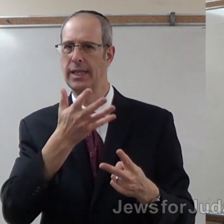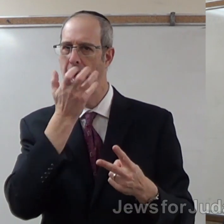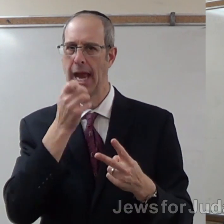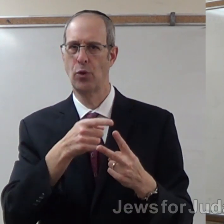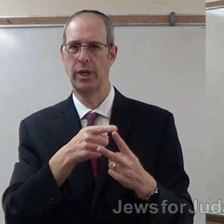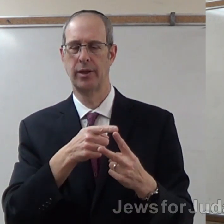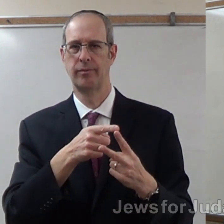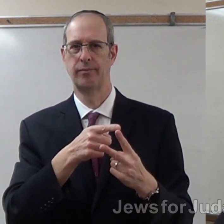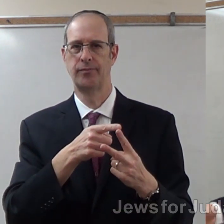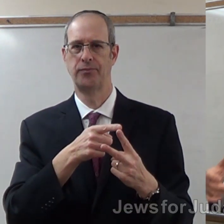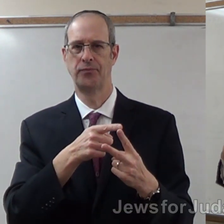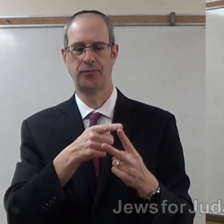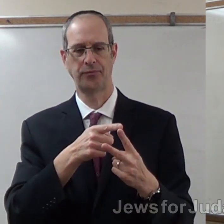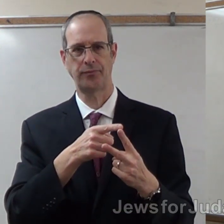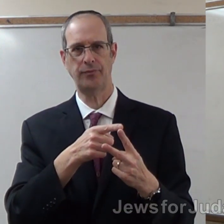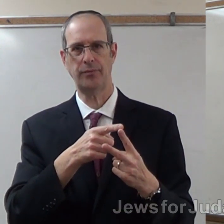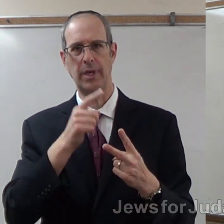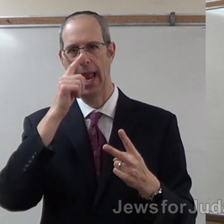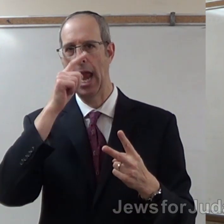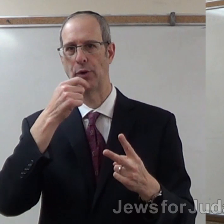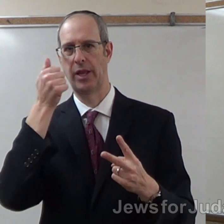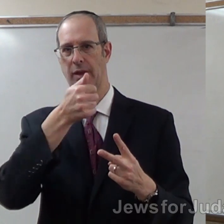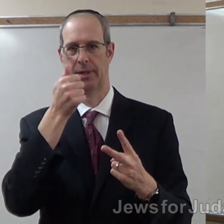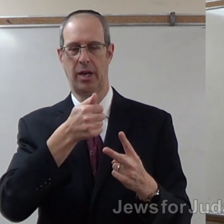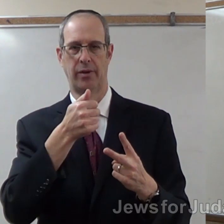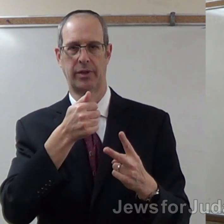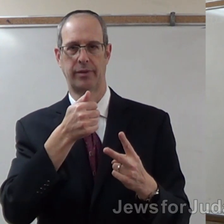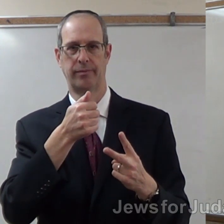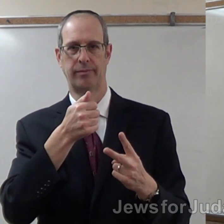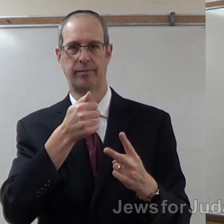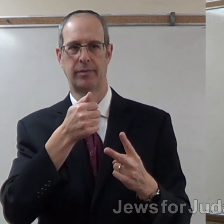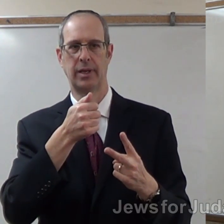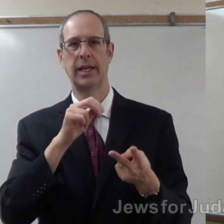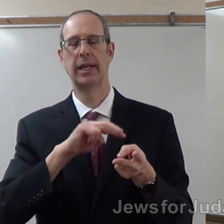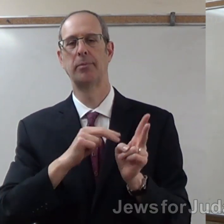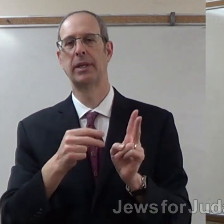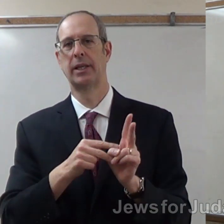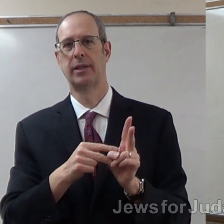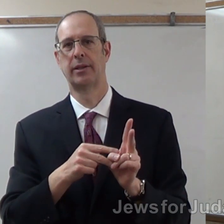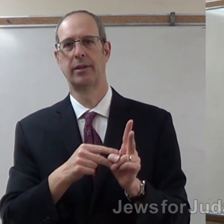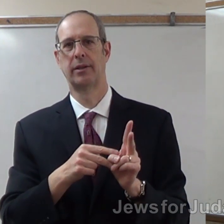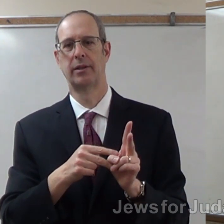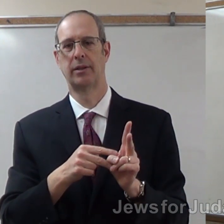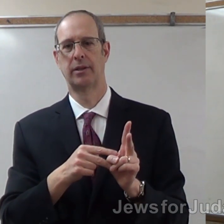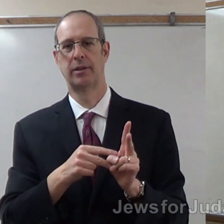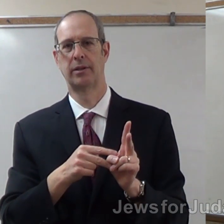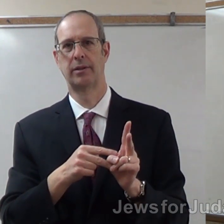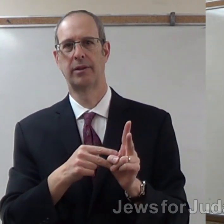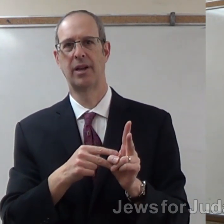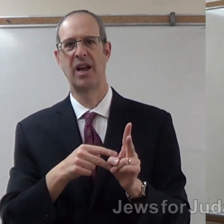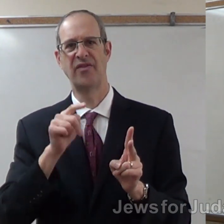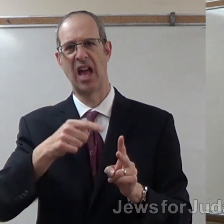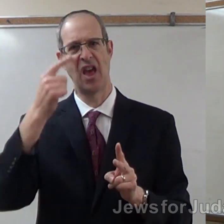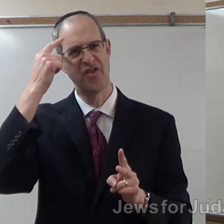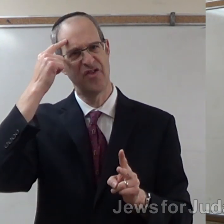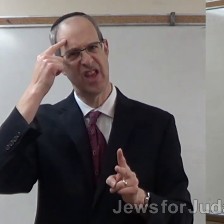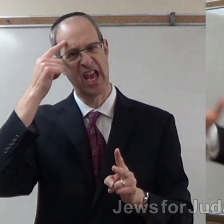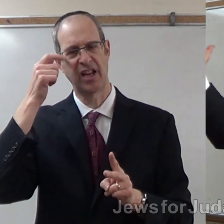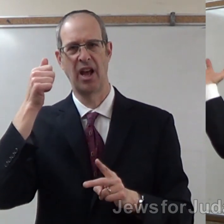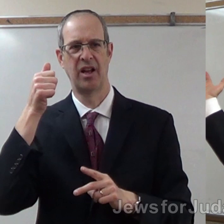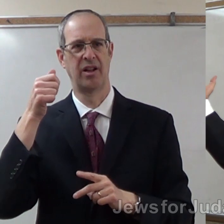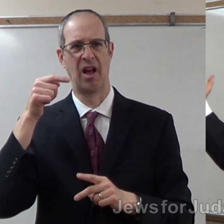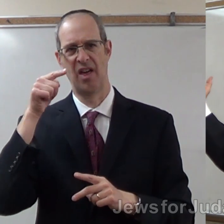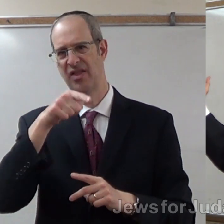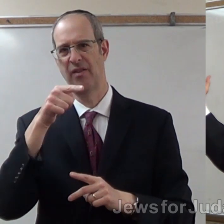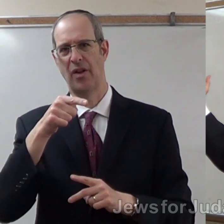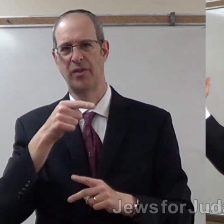angry is arrogant, which means they think that they are the